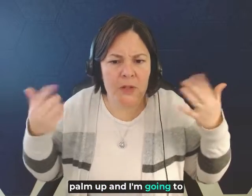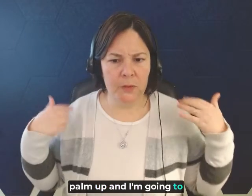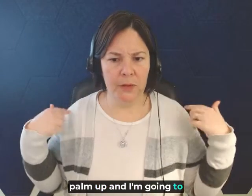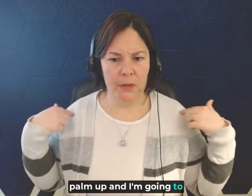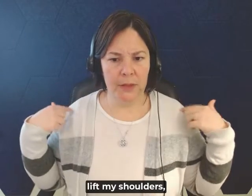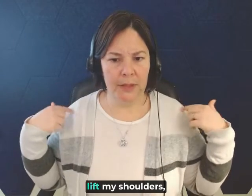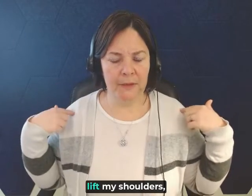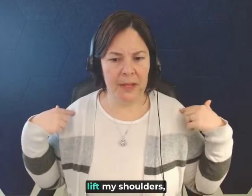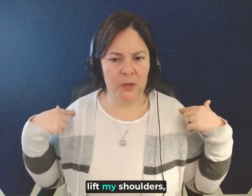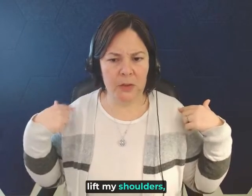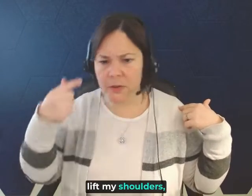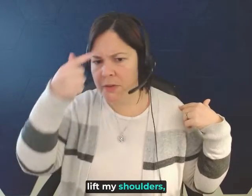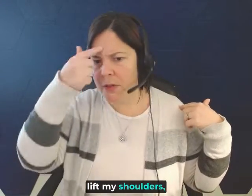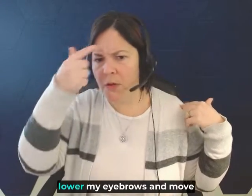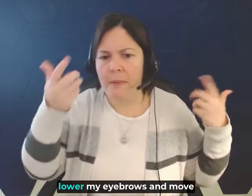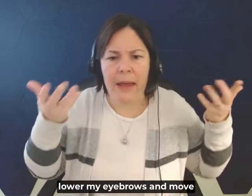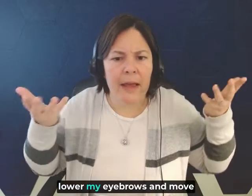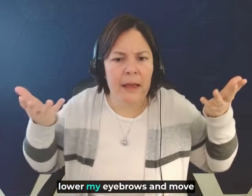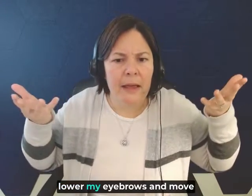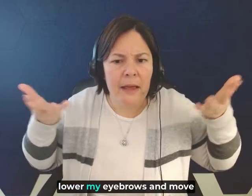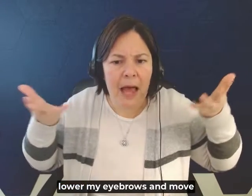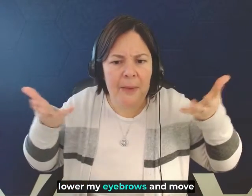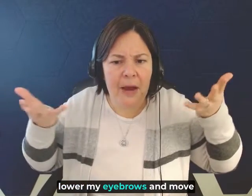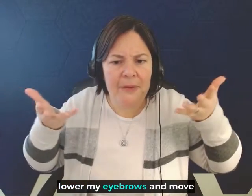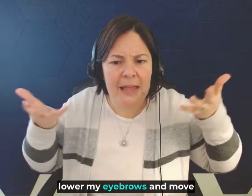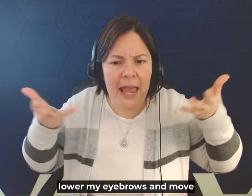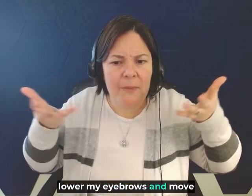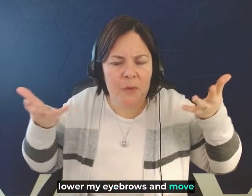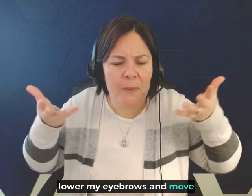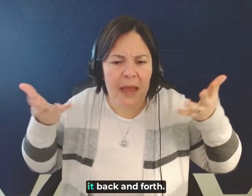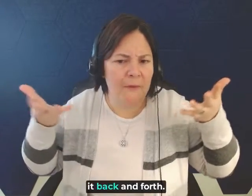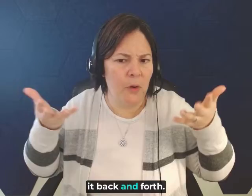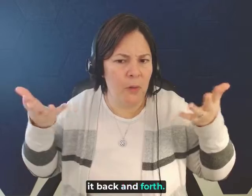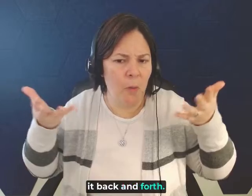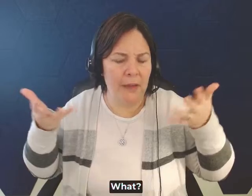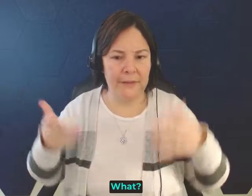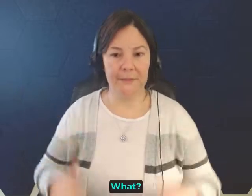to lift my shoulders, lower my eyebrows, and move it back and forth. What?